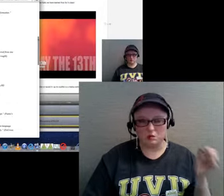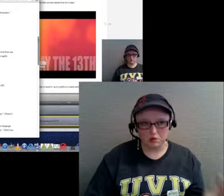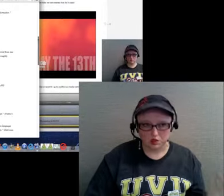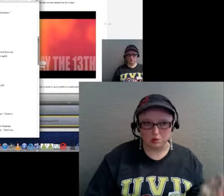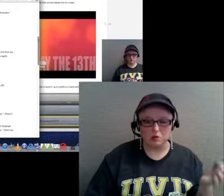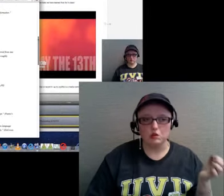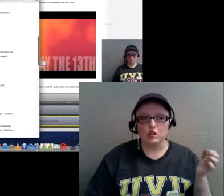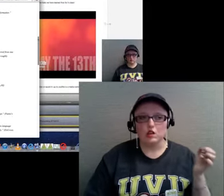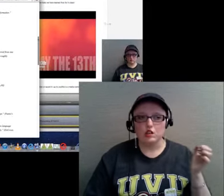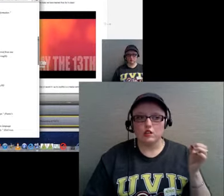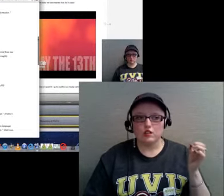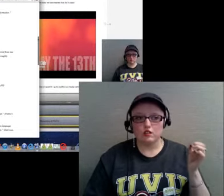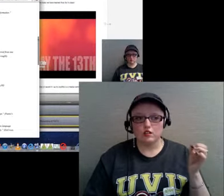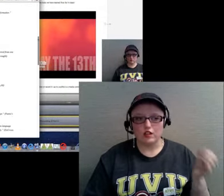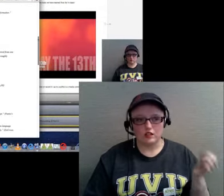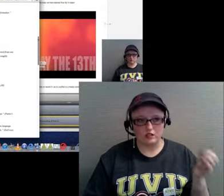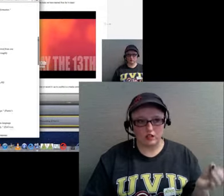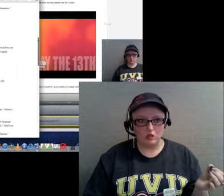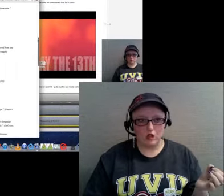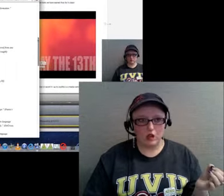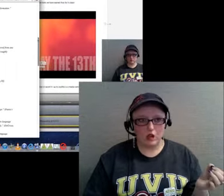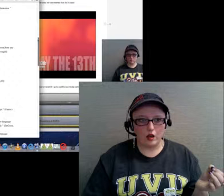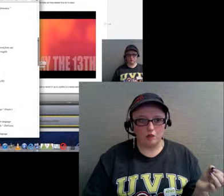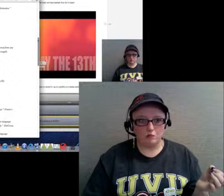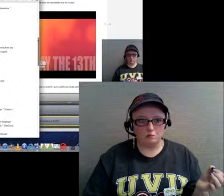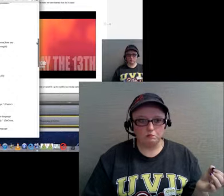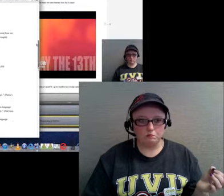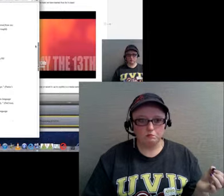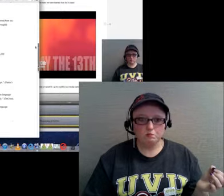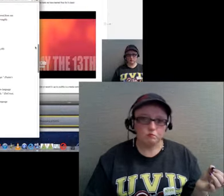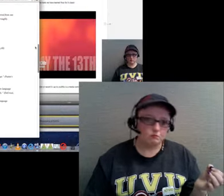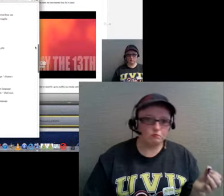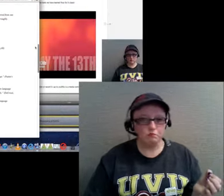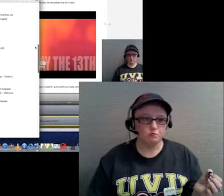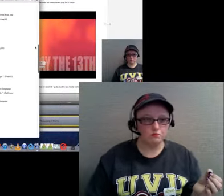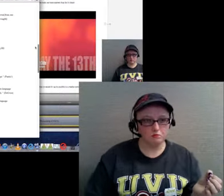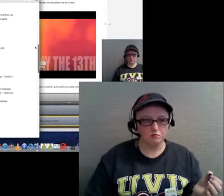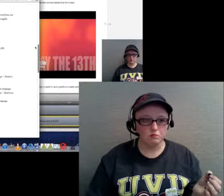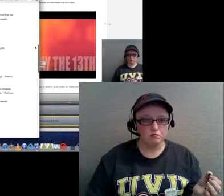is the applicable thing to say.